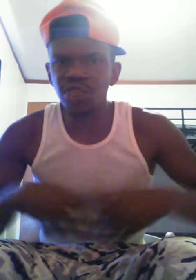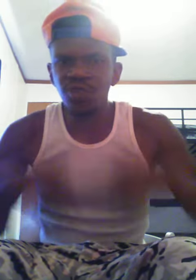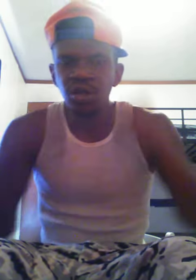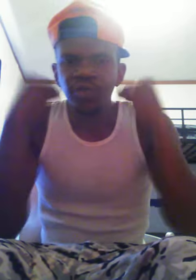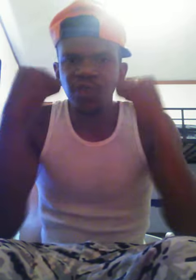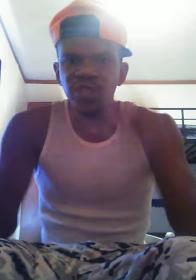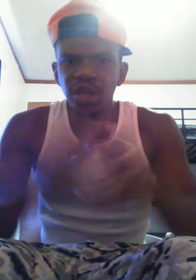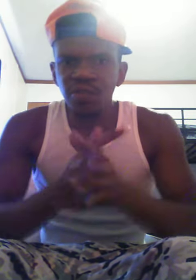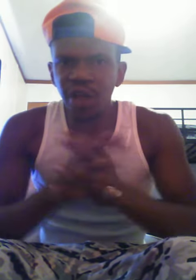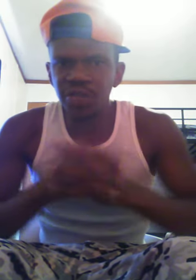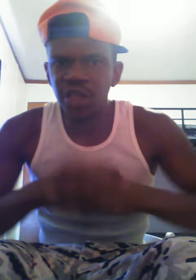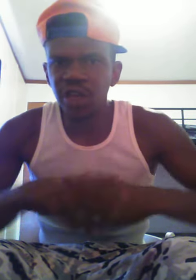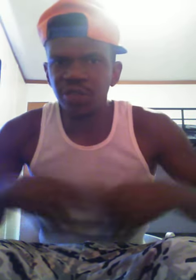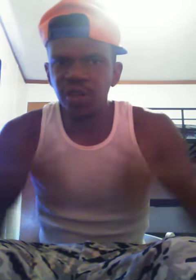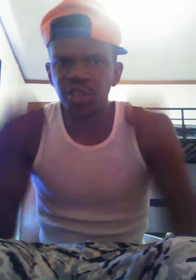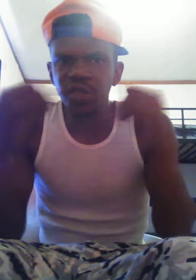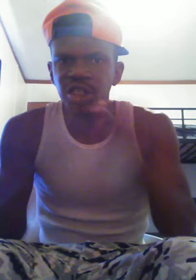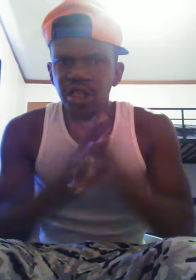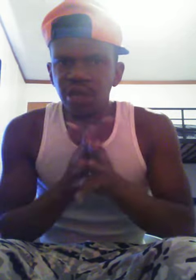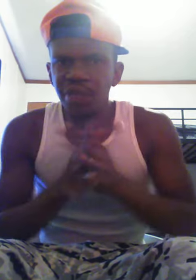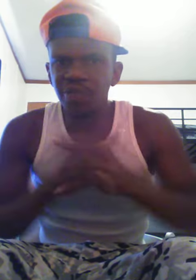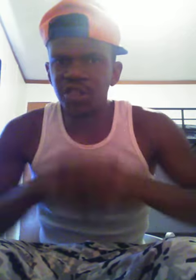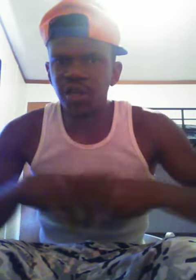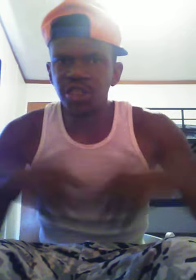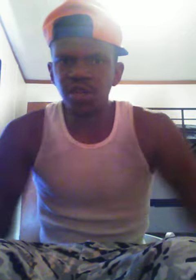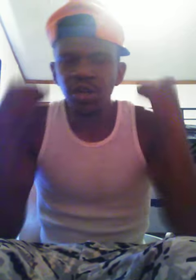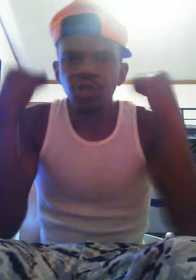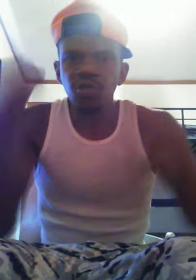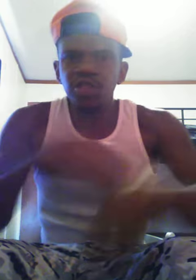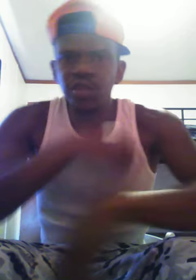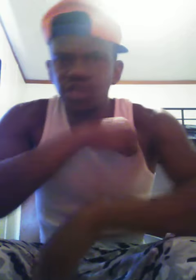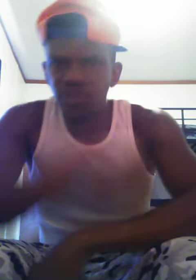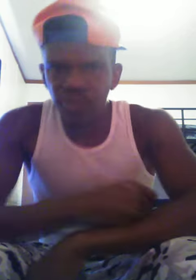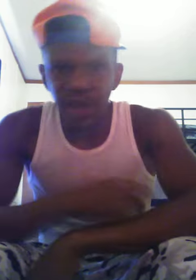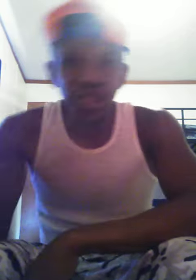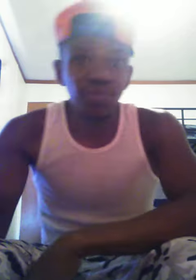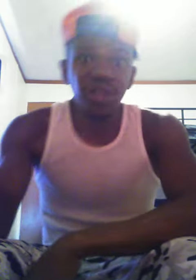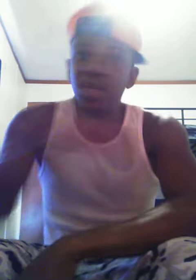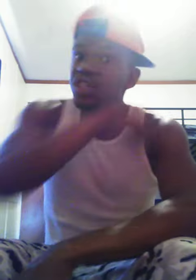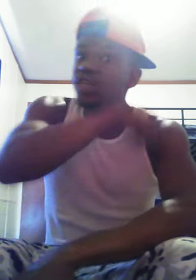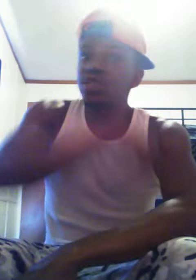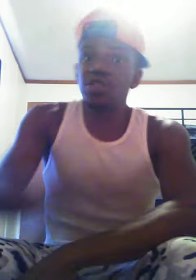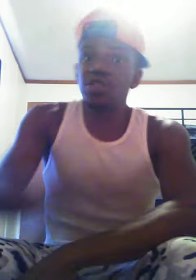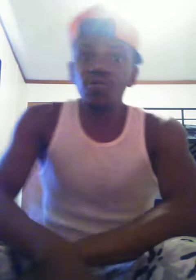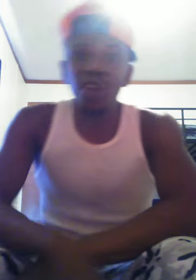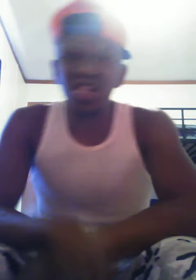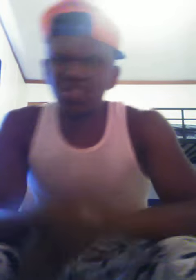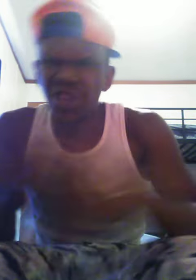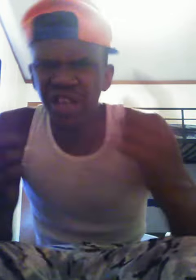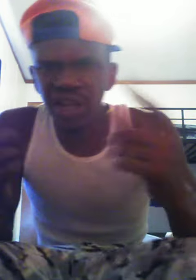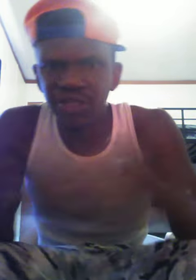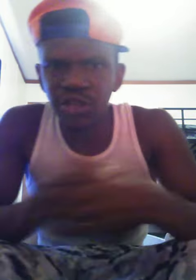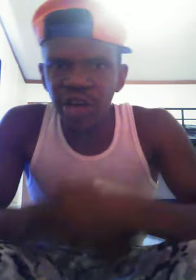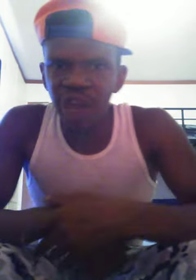my Bible, Jesus, I'm off, sell a pair of Jesus, and I'm off, sell a sick, go hard, sell a soul, bad, so my hand, sell a soul, bad, so my hand, I'm still happy in this